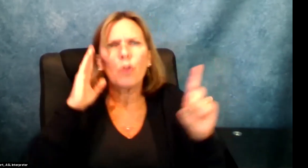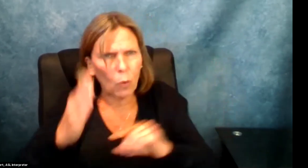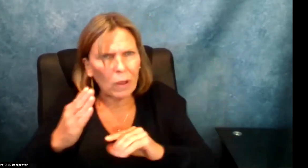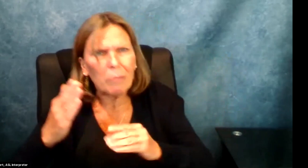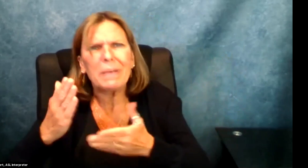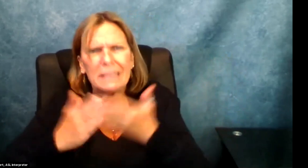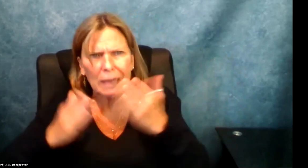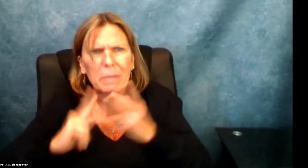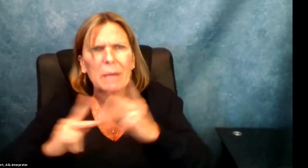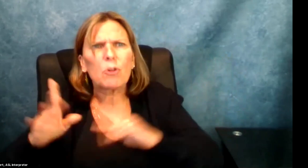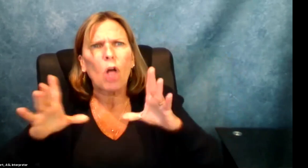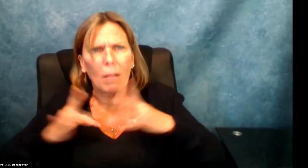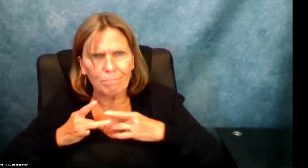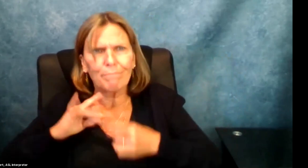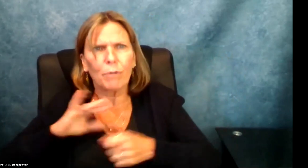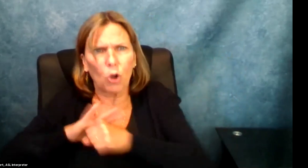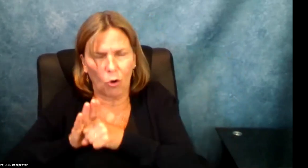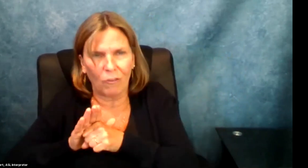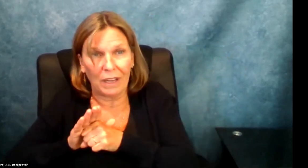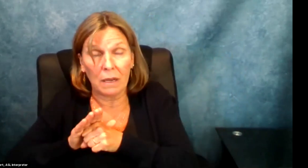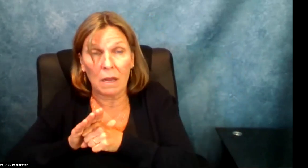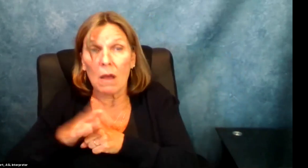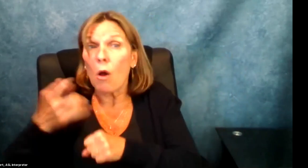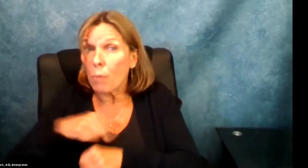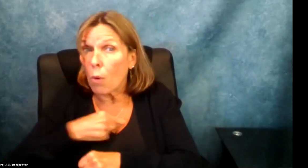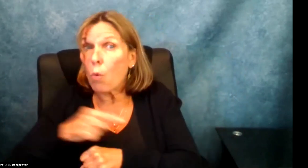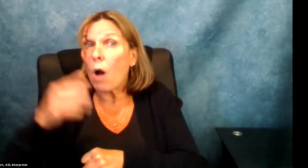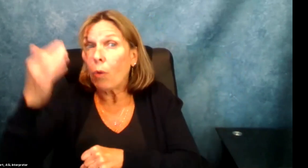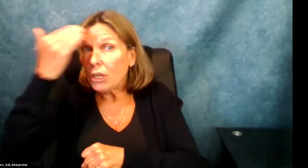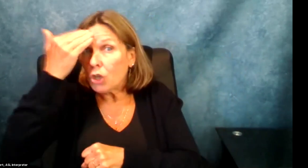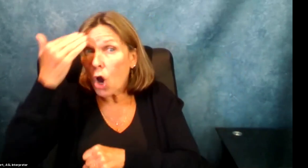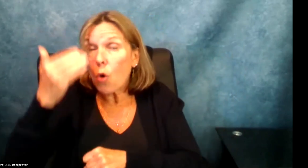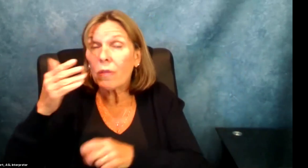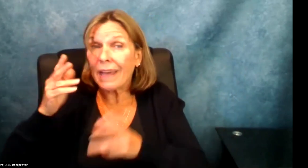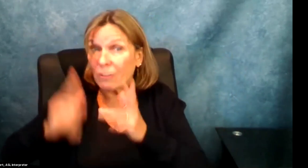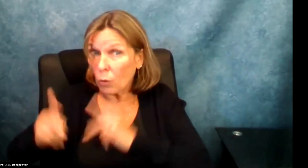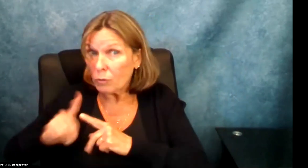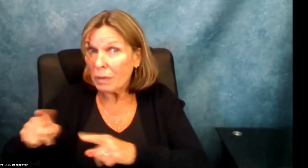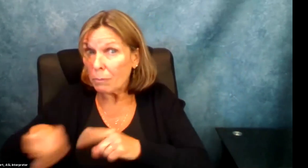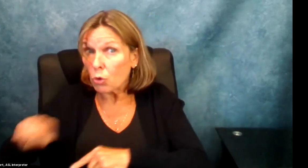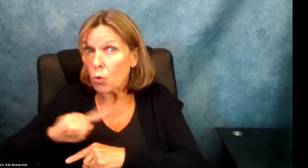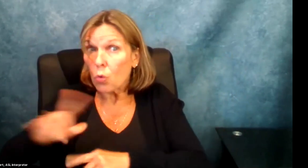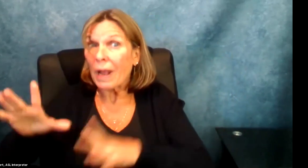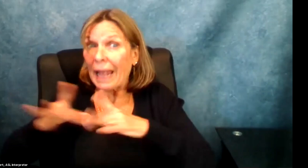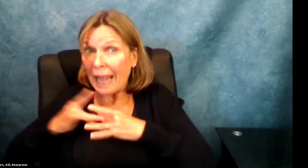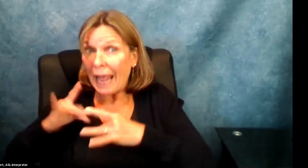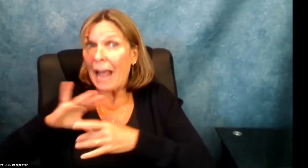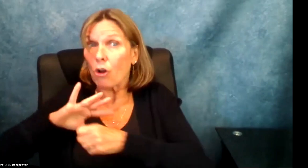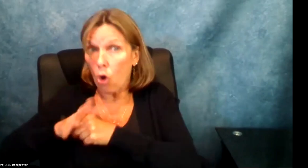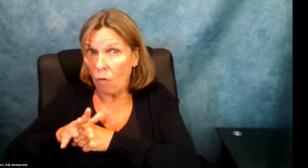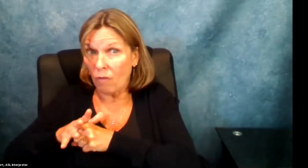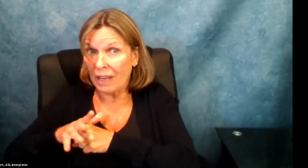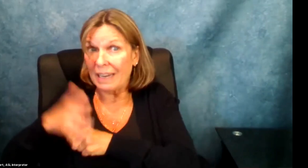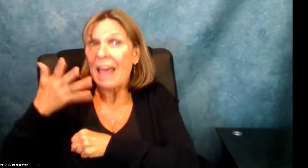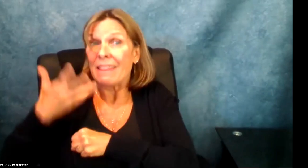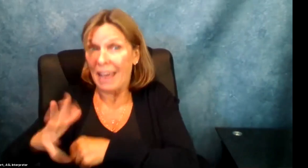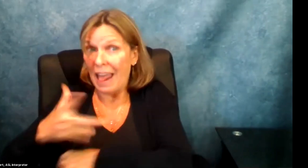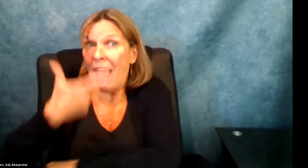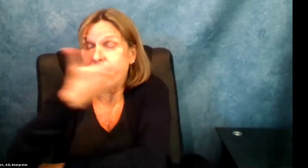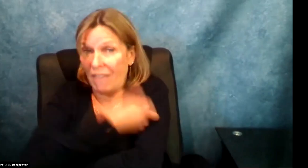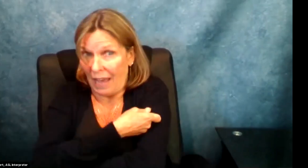do know is that the people who get COVID who've been vaccinated, so far from that